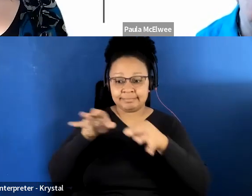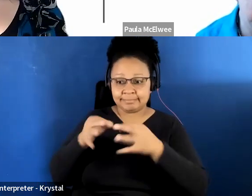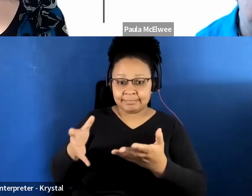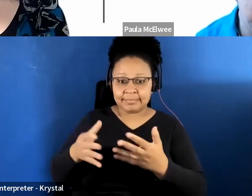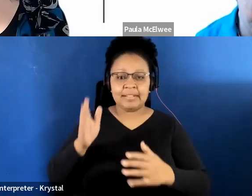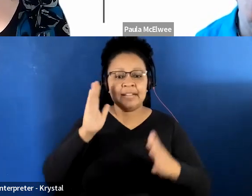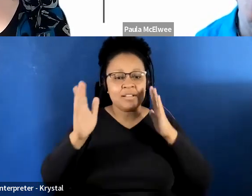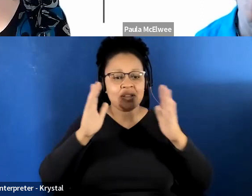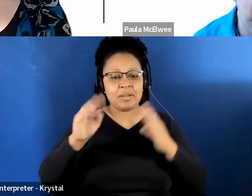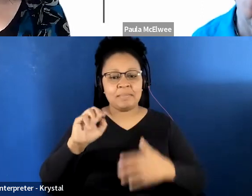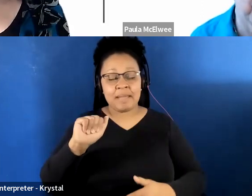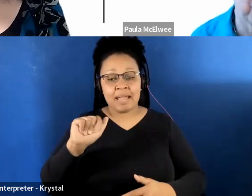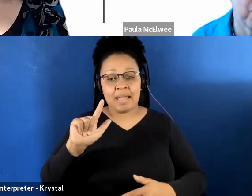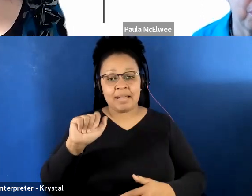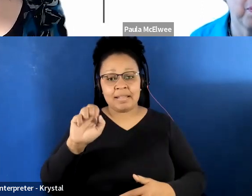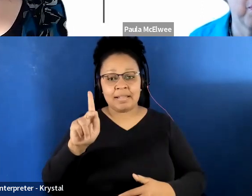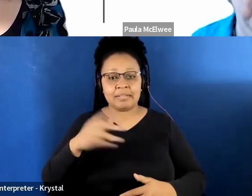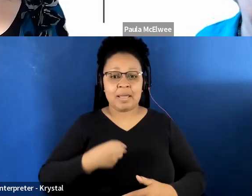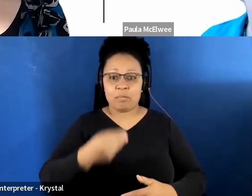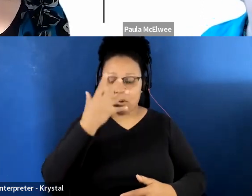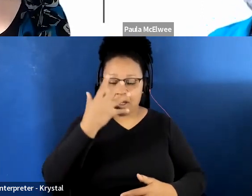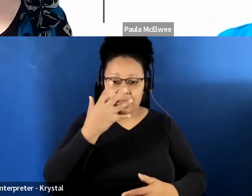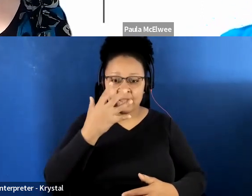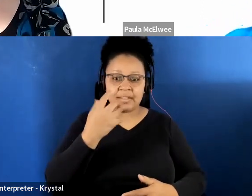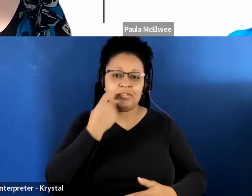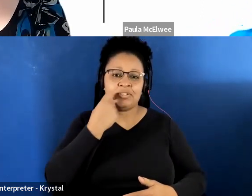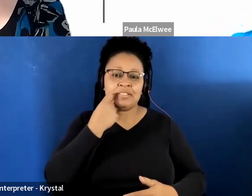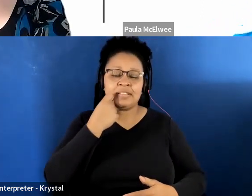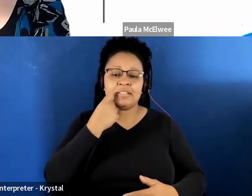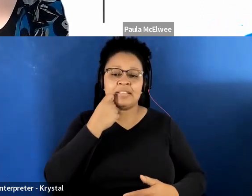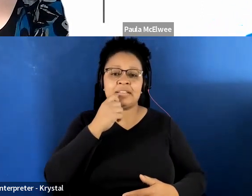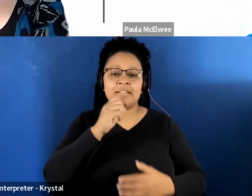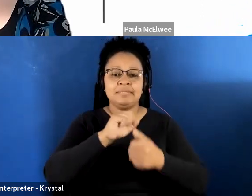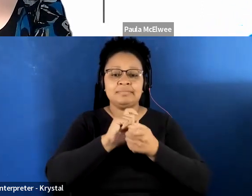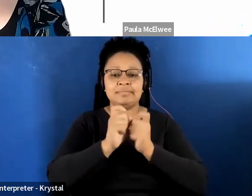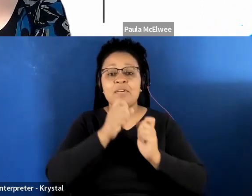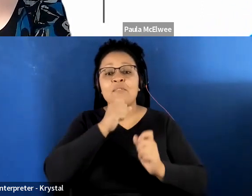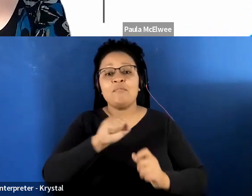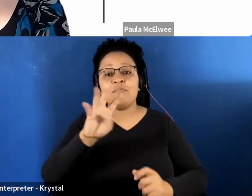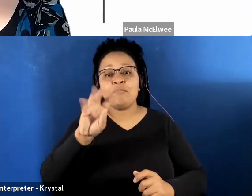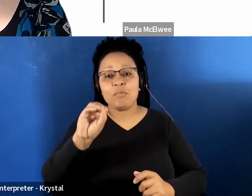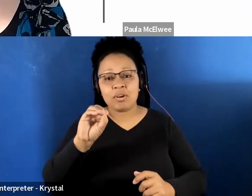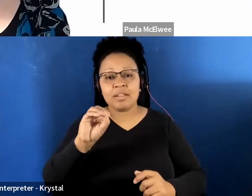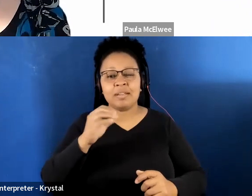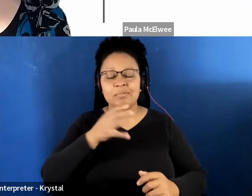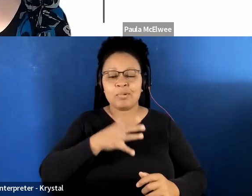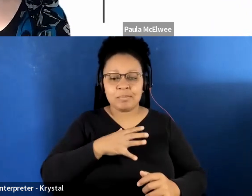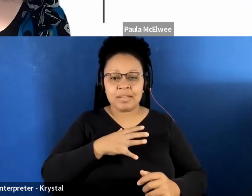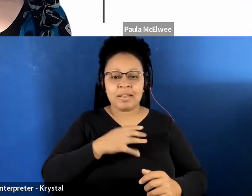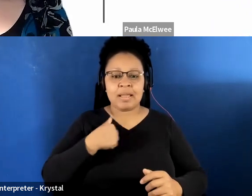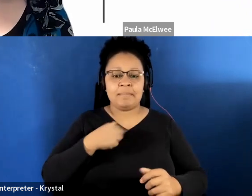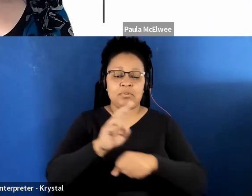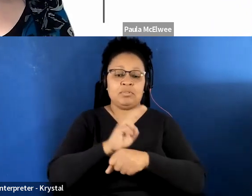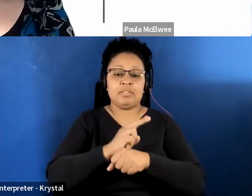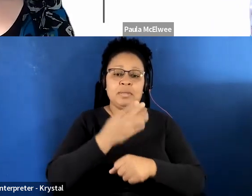Alex Mikowski. I'm a white woman who recently turned 40, wearing a blue, gray, and black shirt.